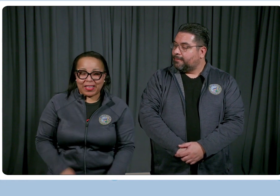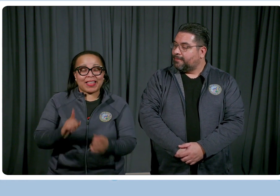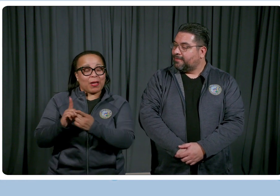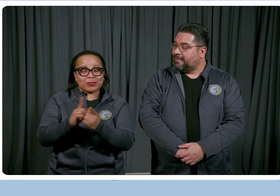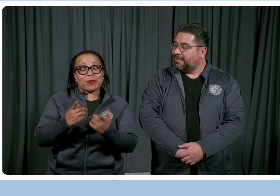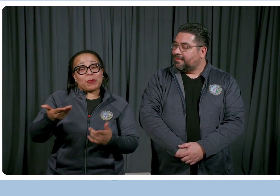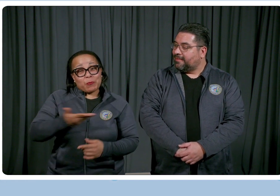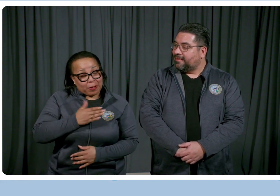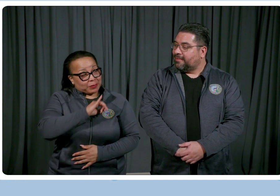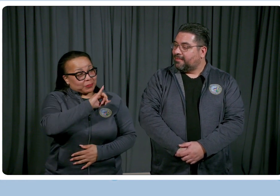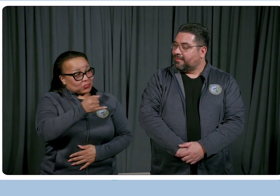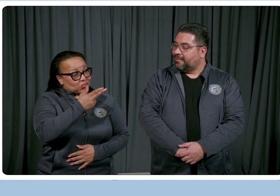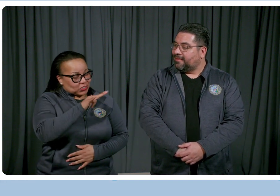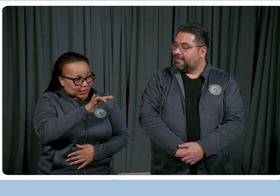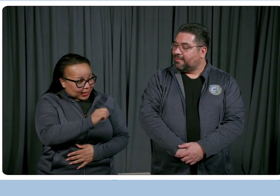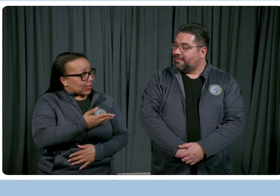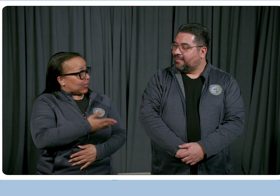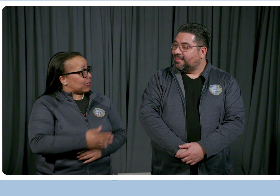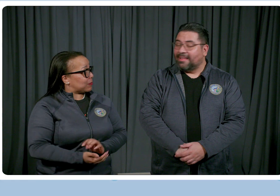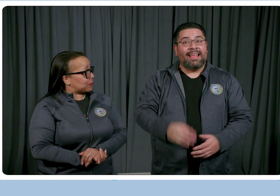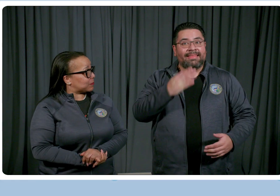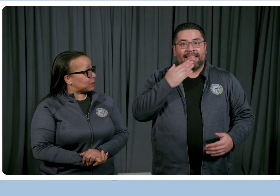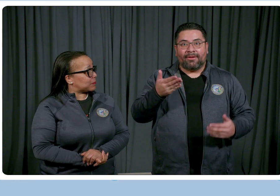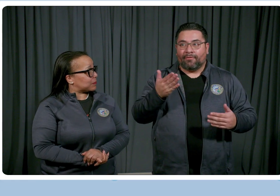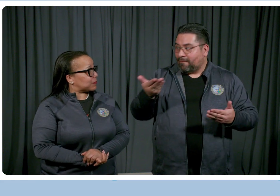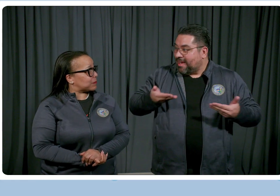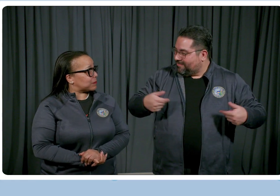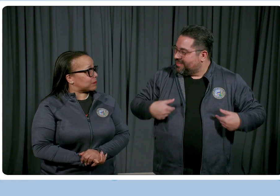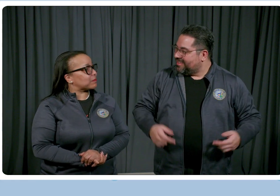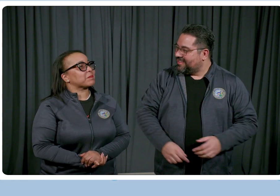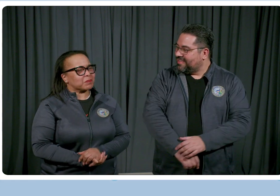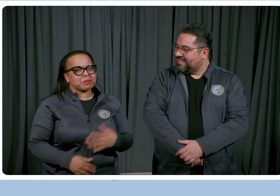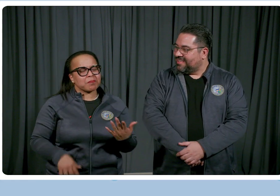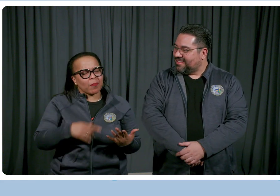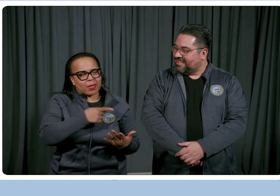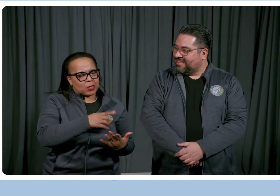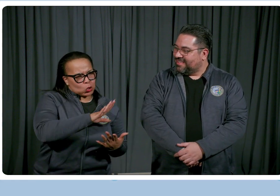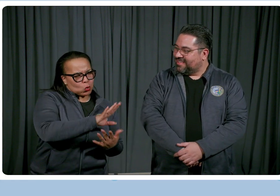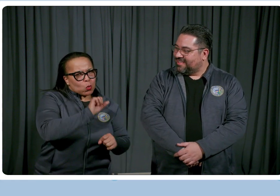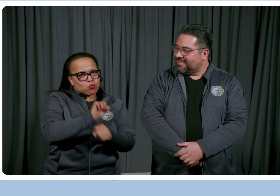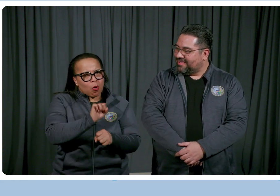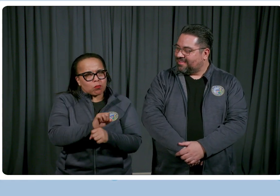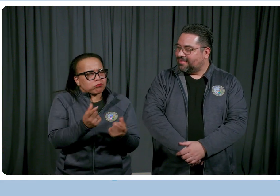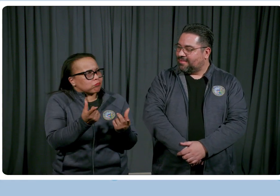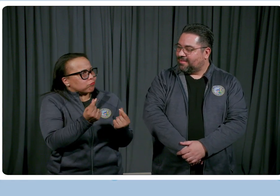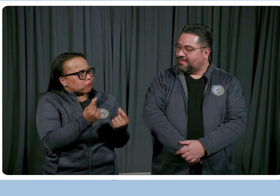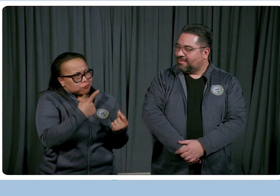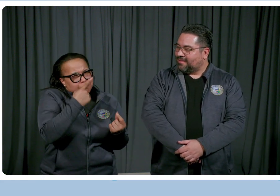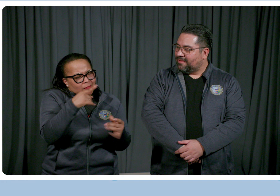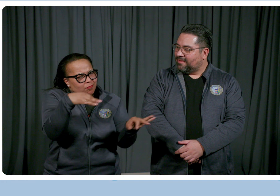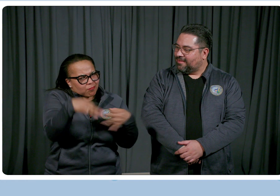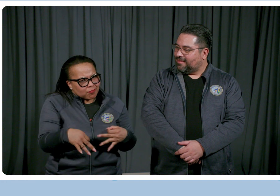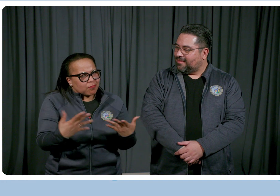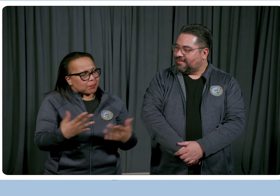Jeannie. Thank you so much for having me. You are welcome. Jeannie, can you talk a little bit about what you do in your role as